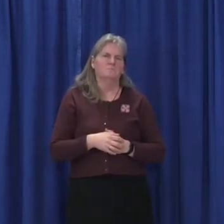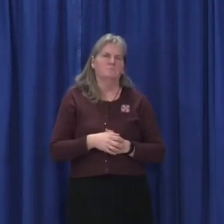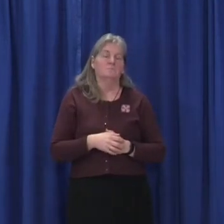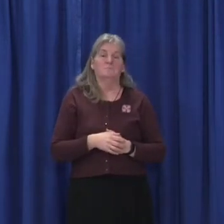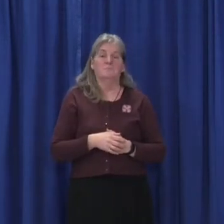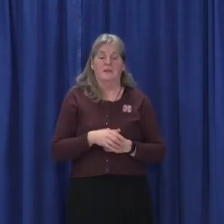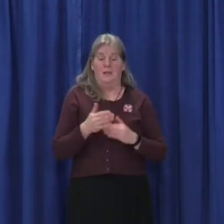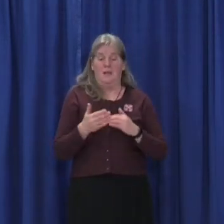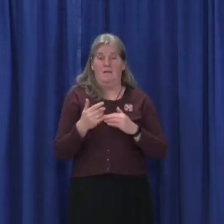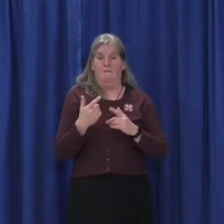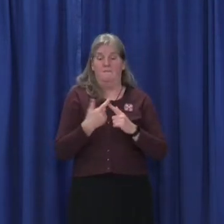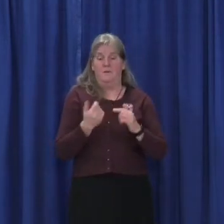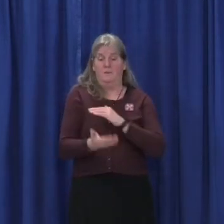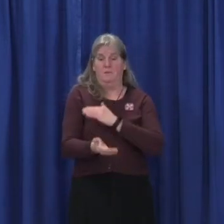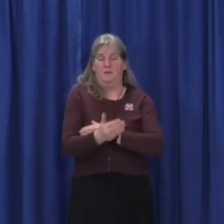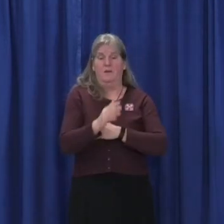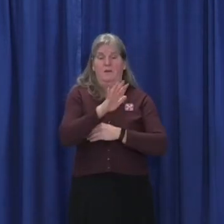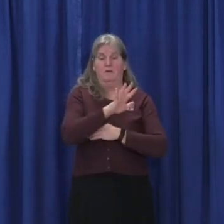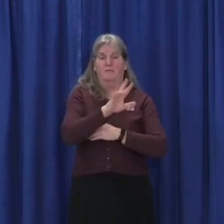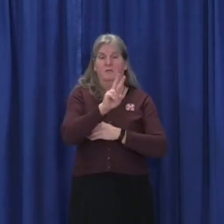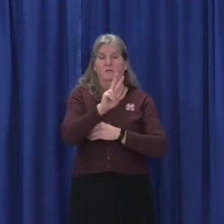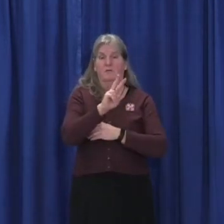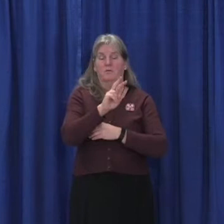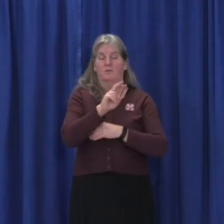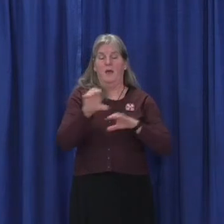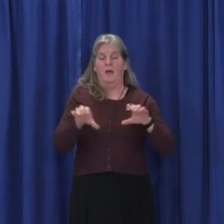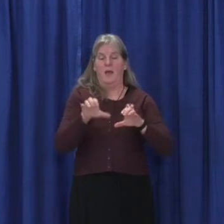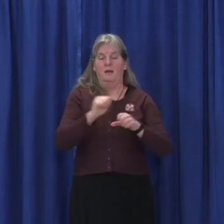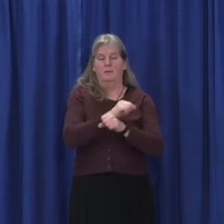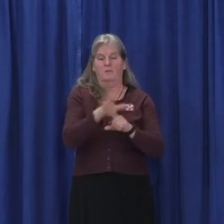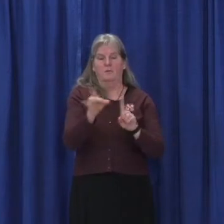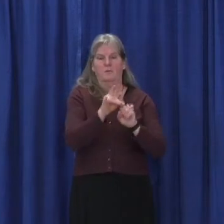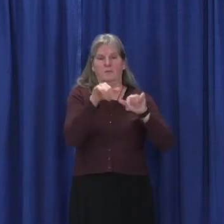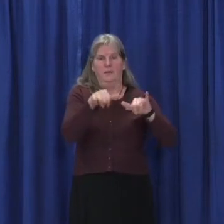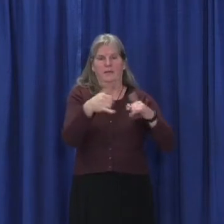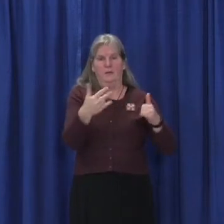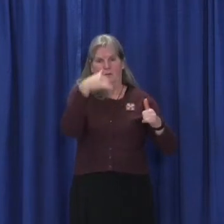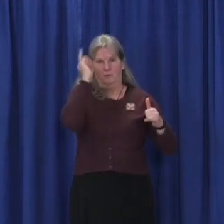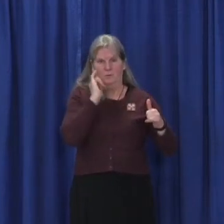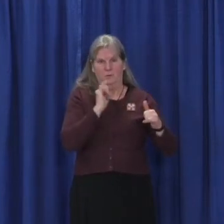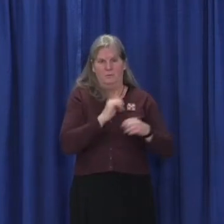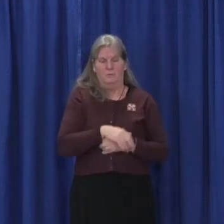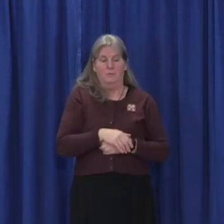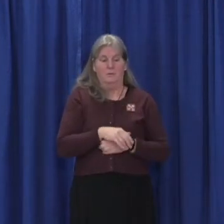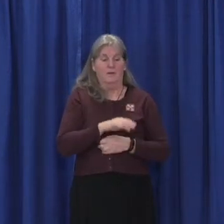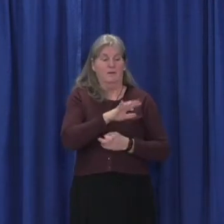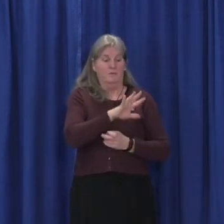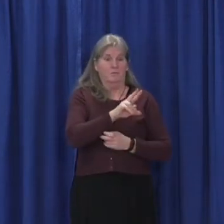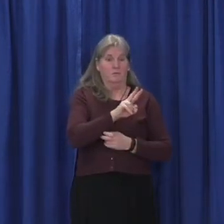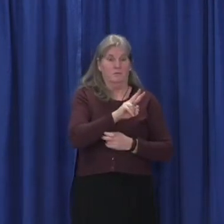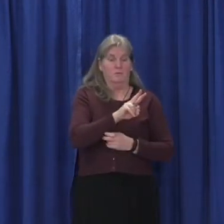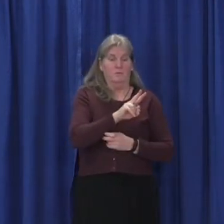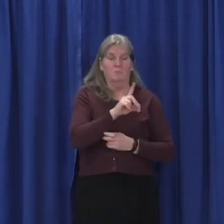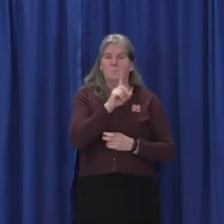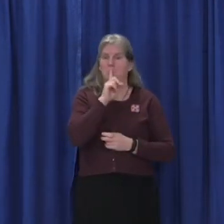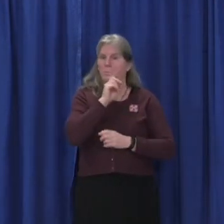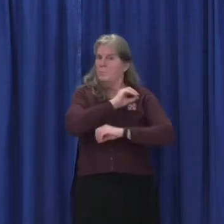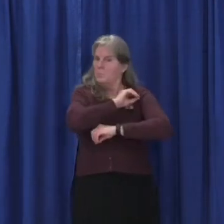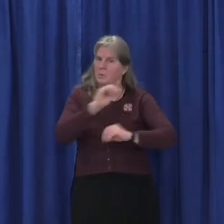As of this morning, we have 52 active cases in Yukon. Of those, none are Omicron.